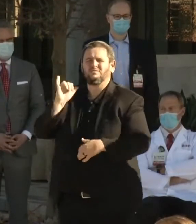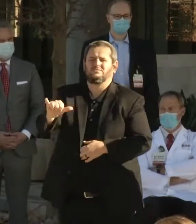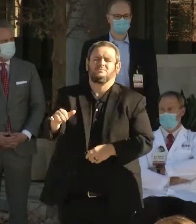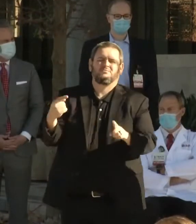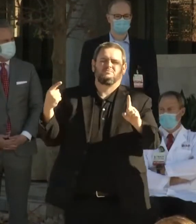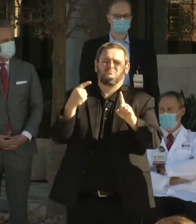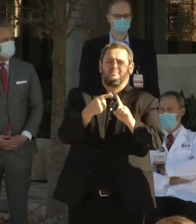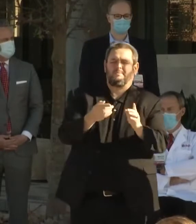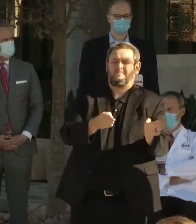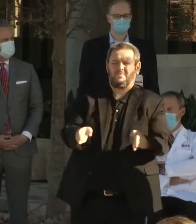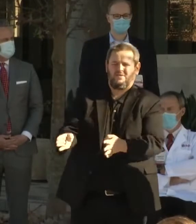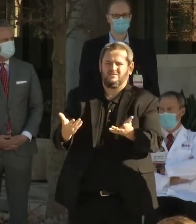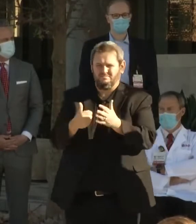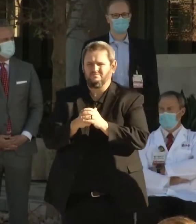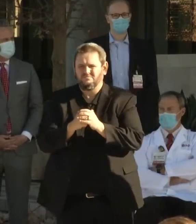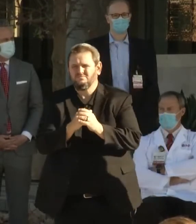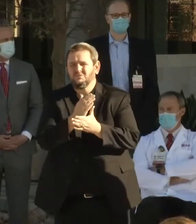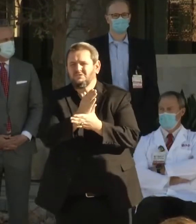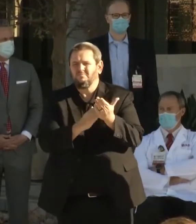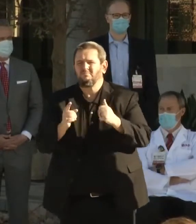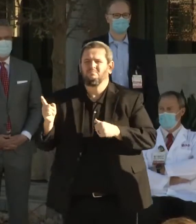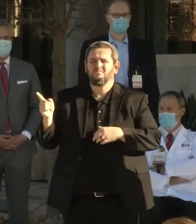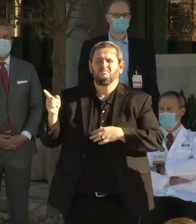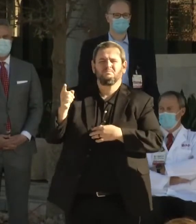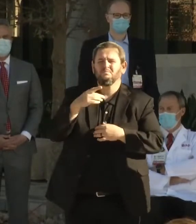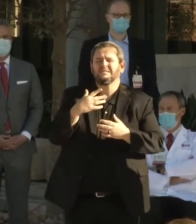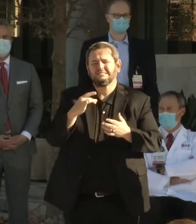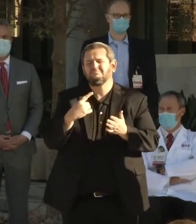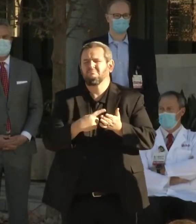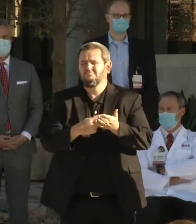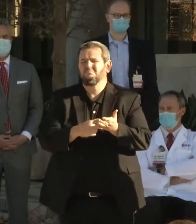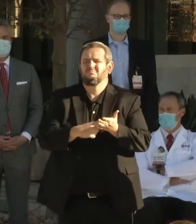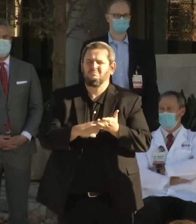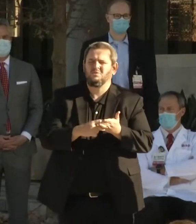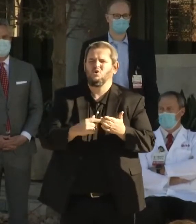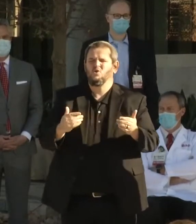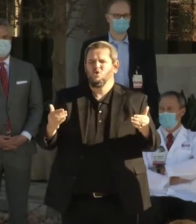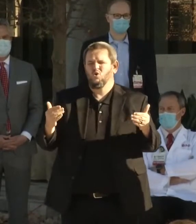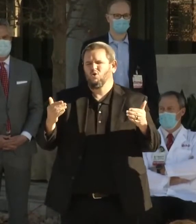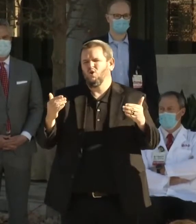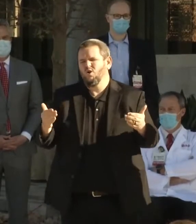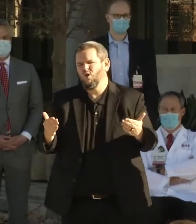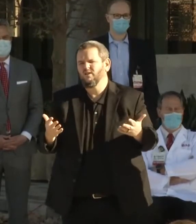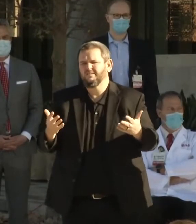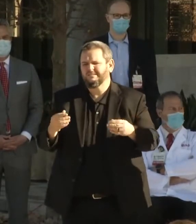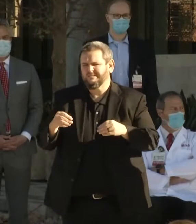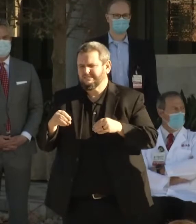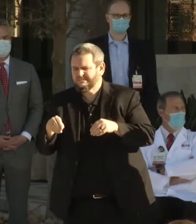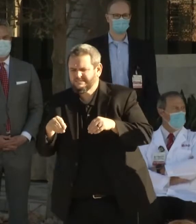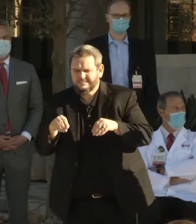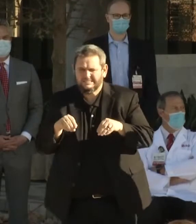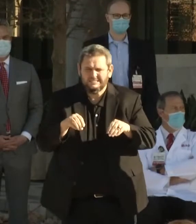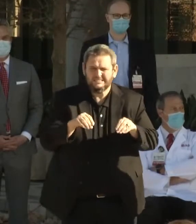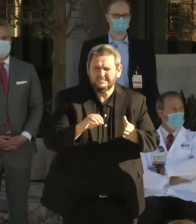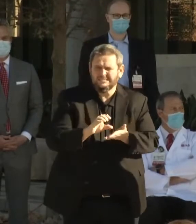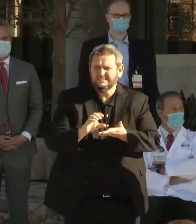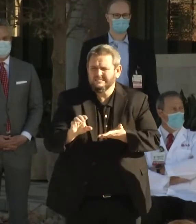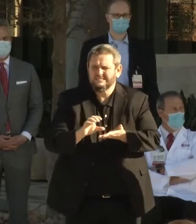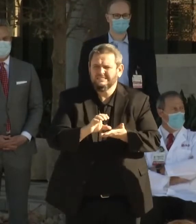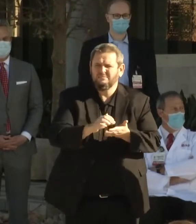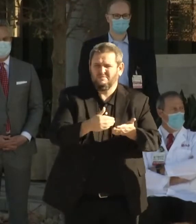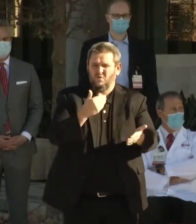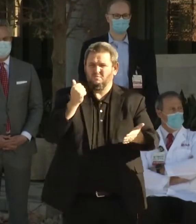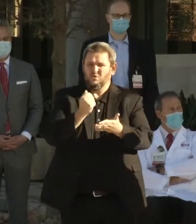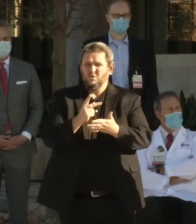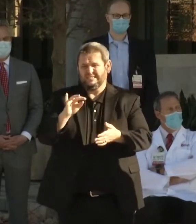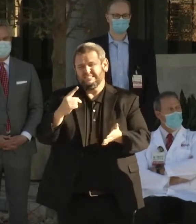pre-distributing vaccines around. That has not happened, but we expect it to come out as soon as it